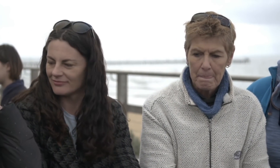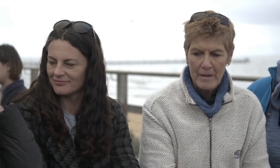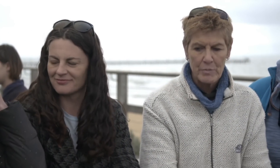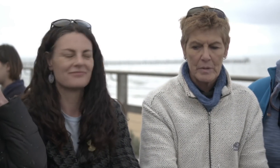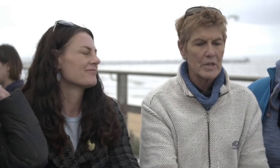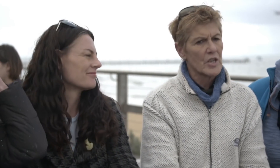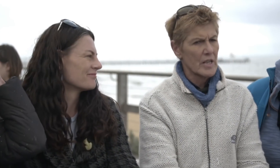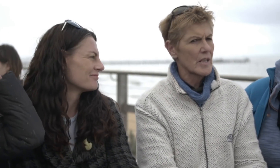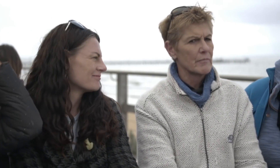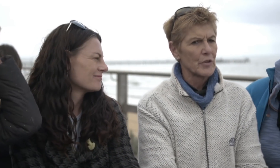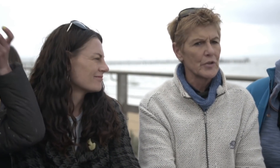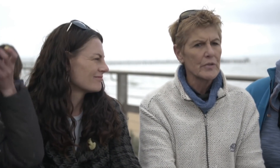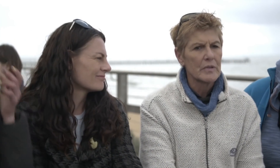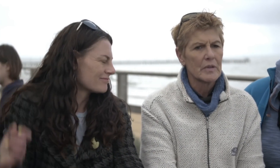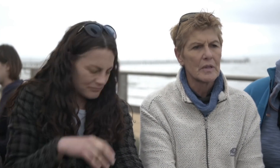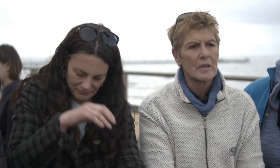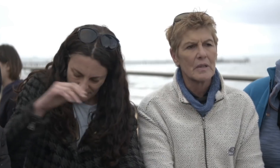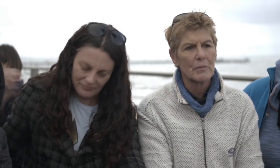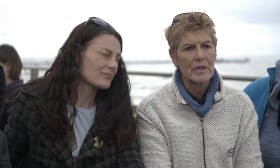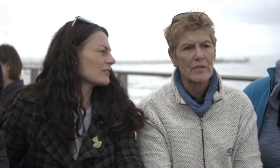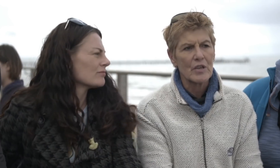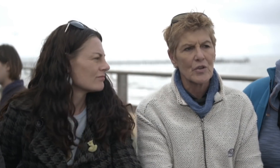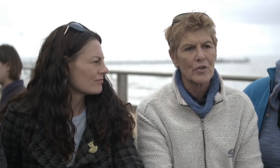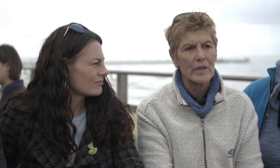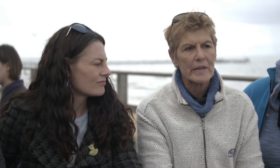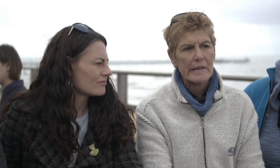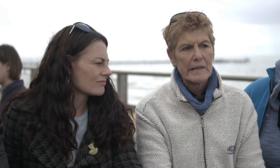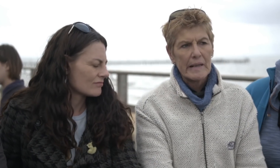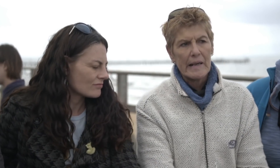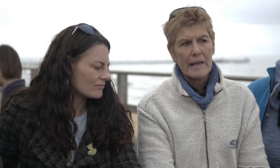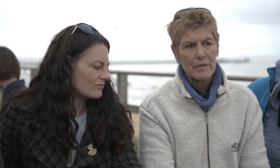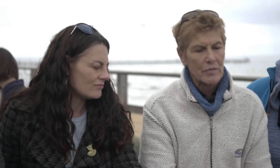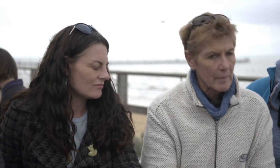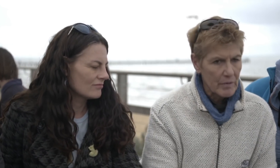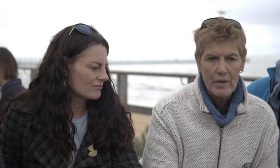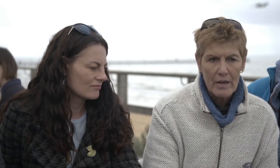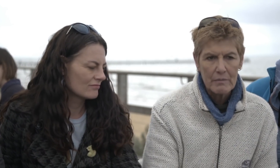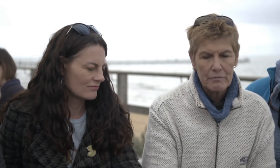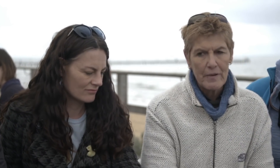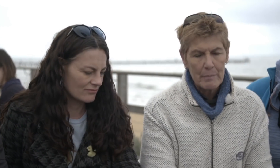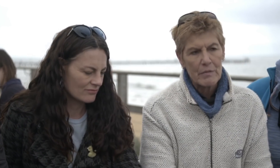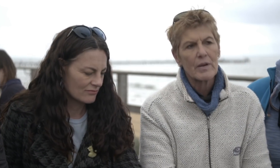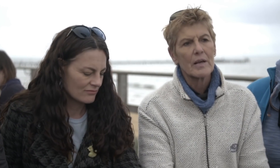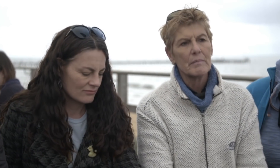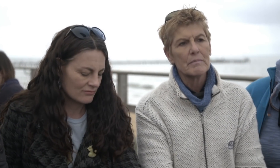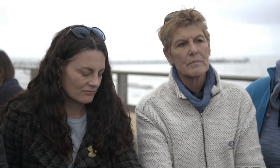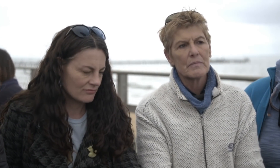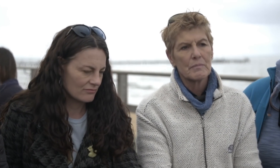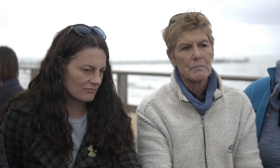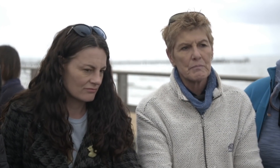that's when the big change come for her. We could see her at the family farm